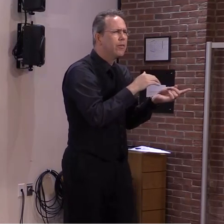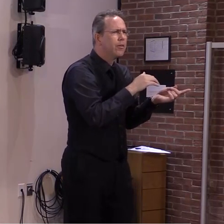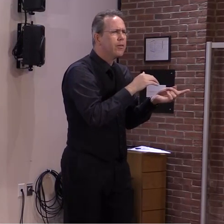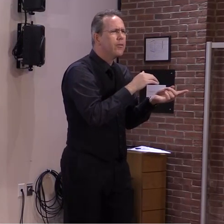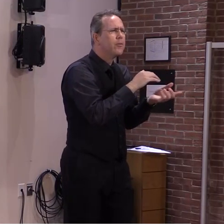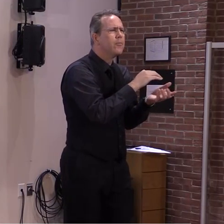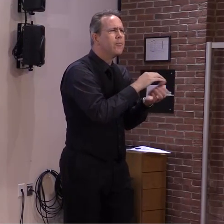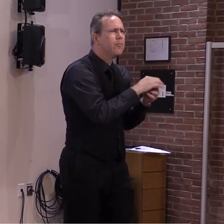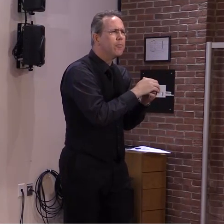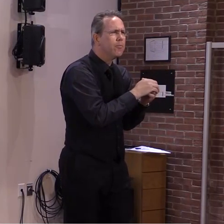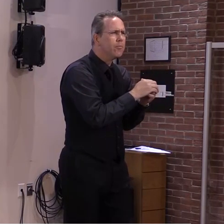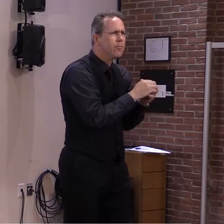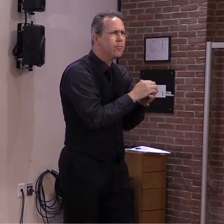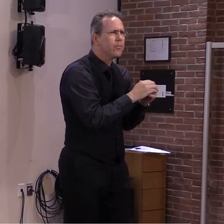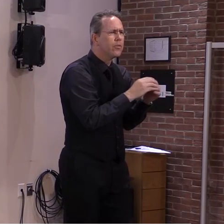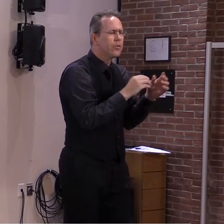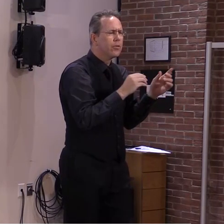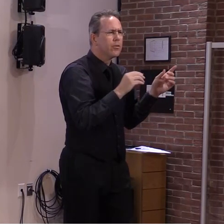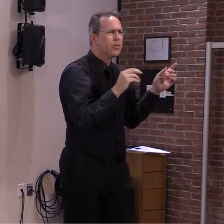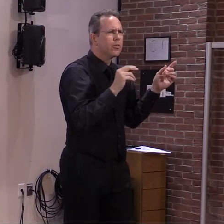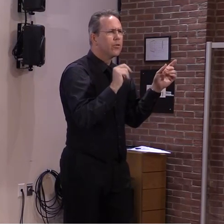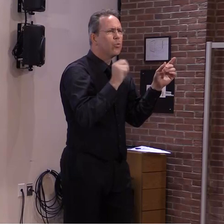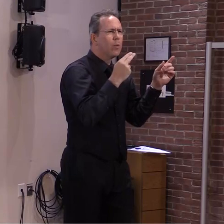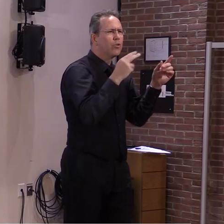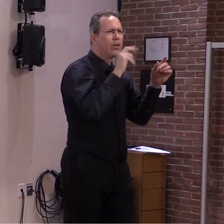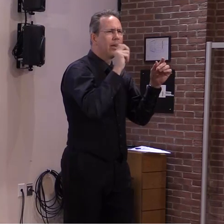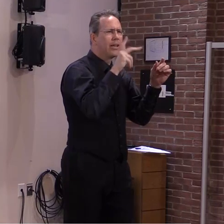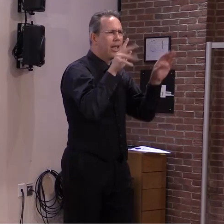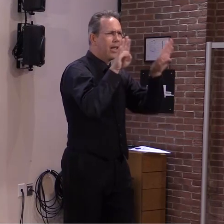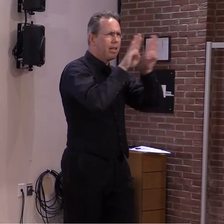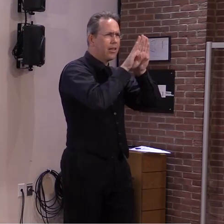Oh, this is the partner in New Hampshire that you referenced? That's right.